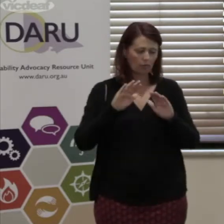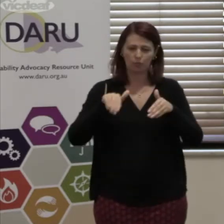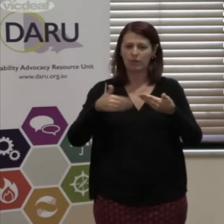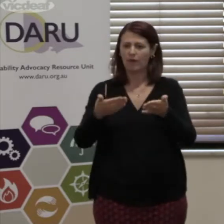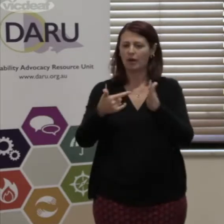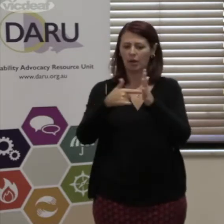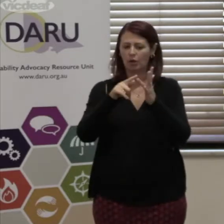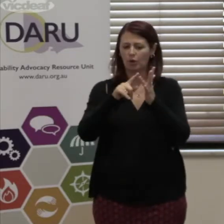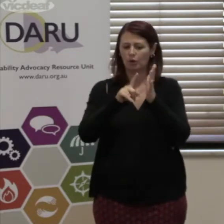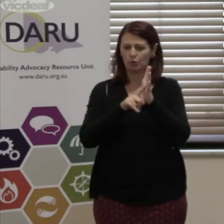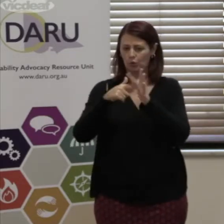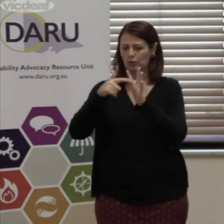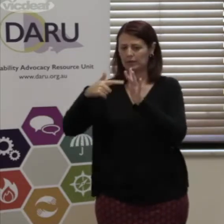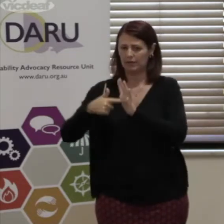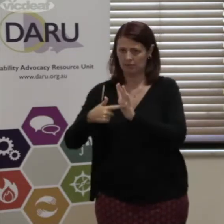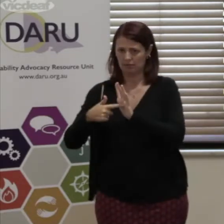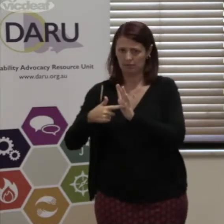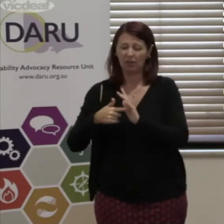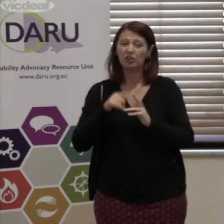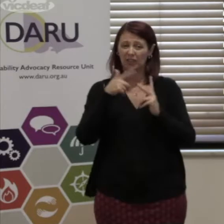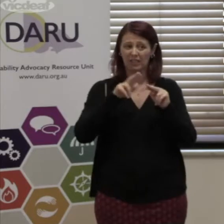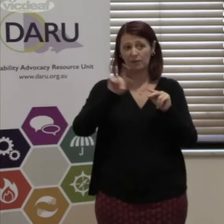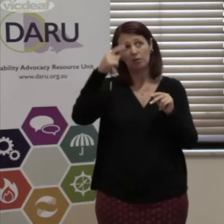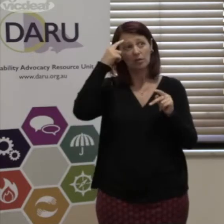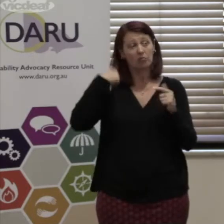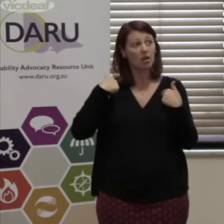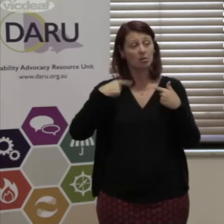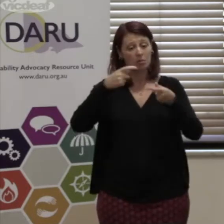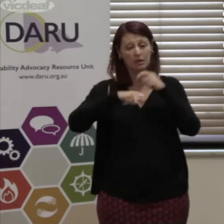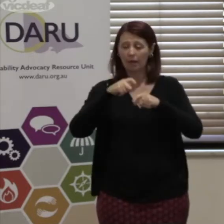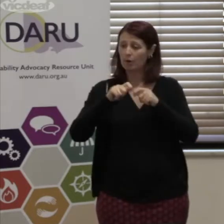toolkit module 4. So if you're thinking of becoming a provider,